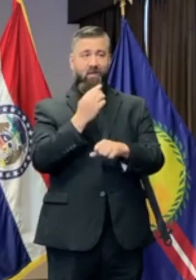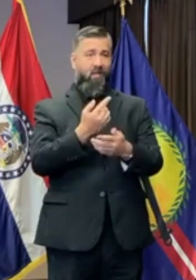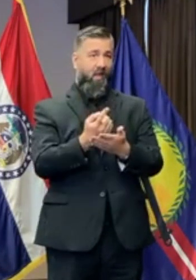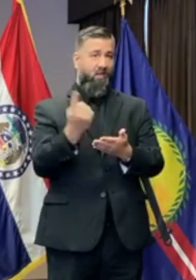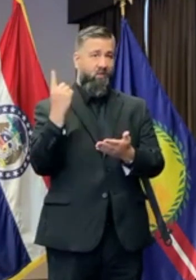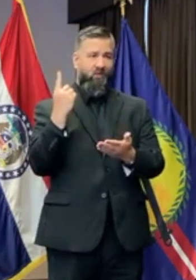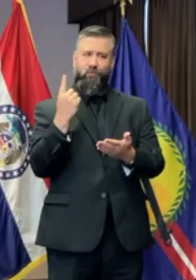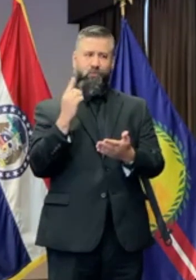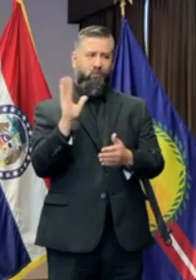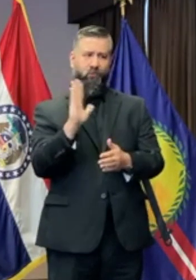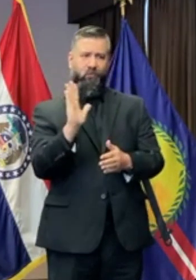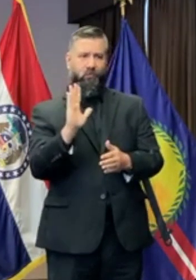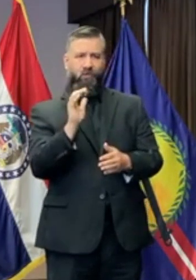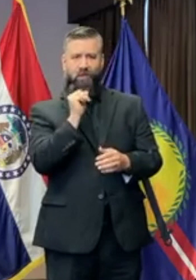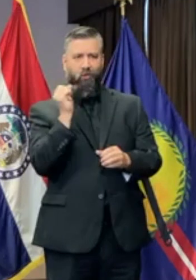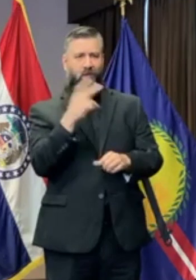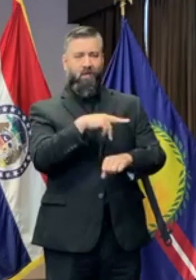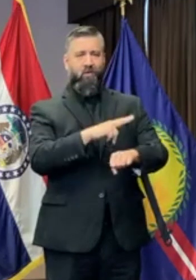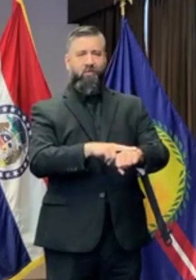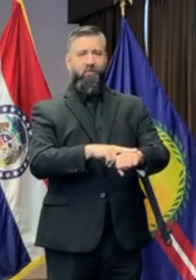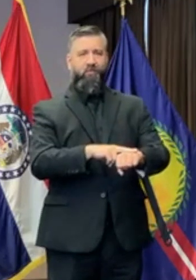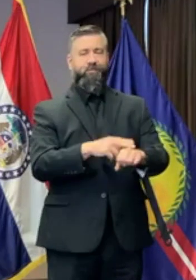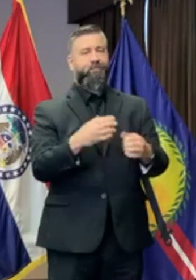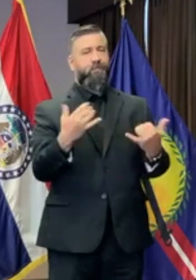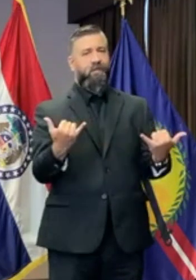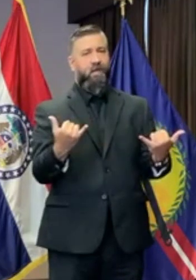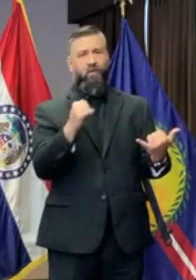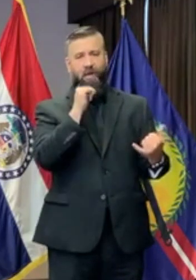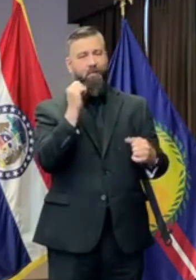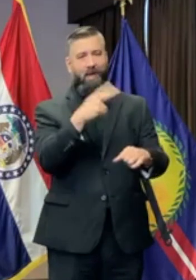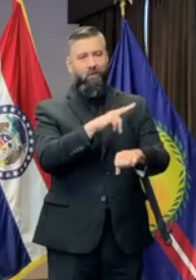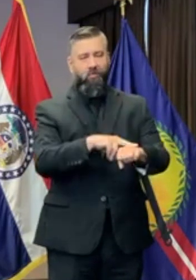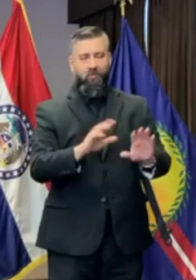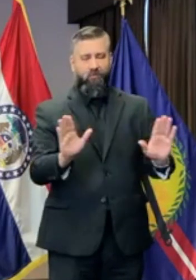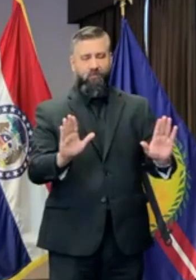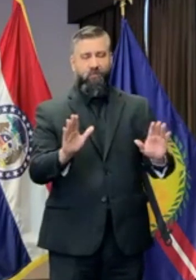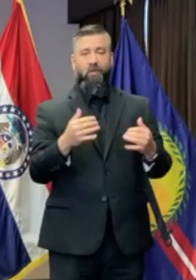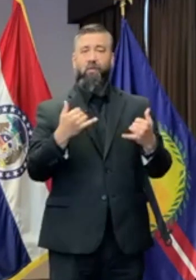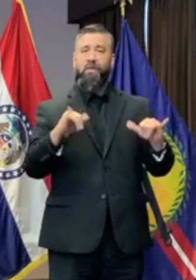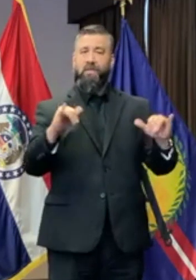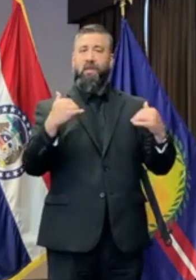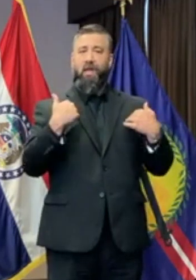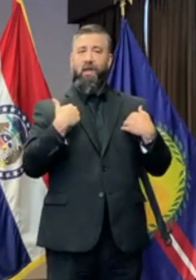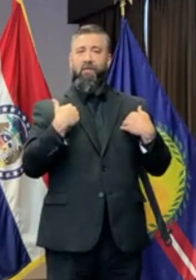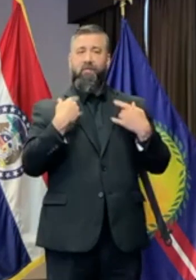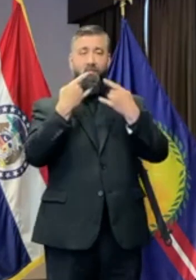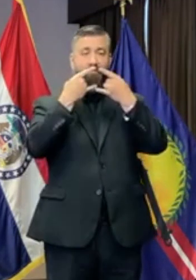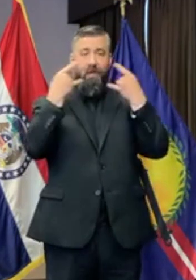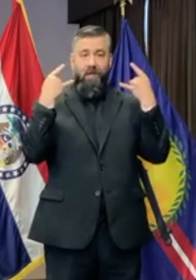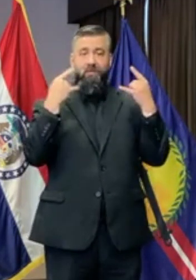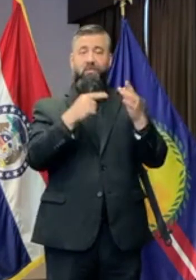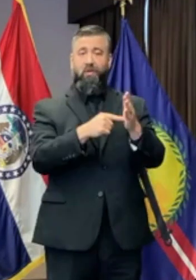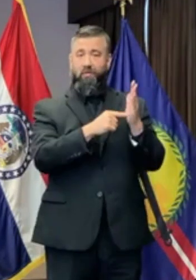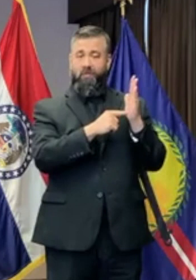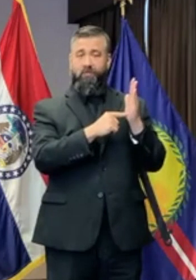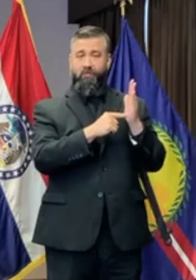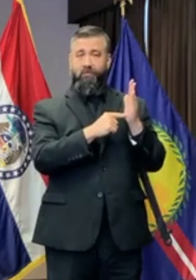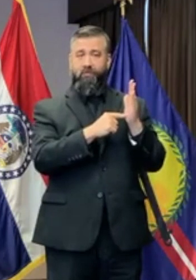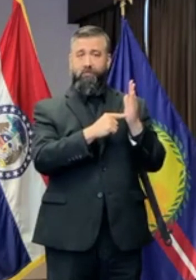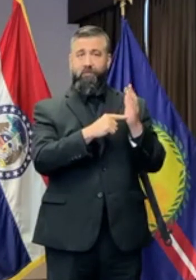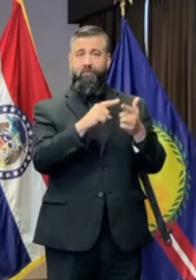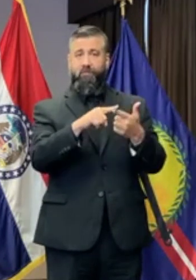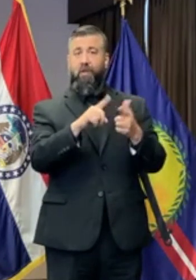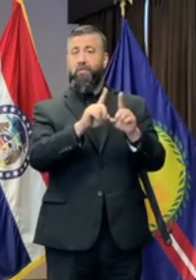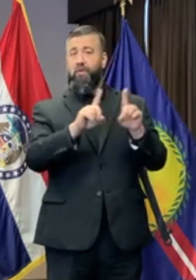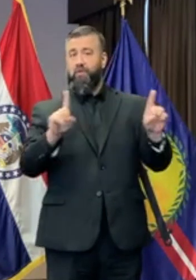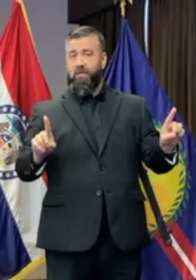soon to return to normal. And today we're not returning to normal. We still have face mask requirements,